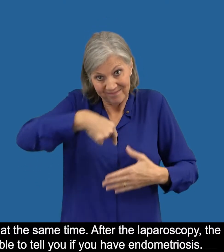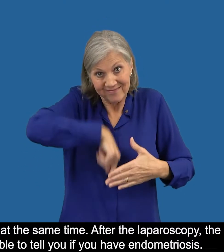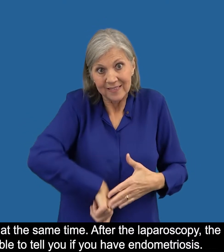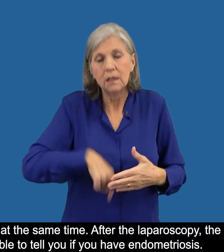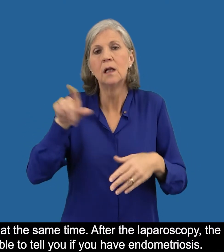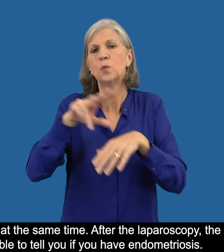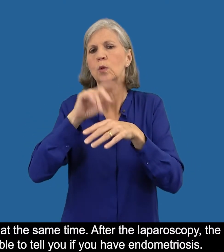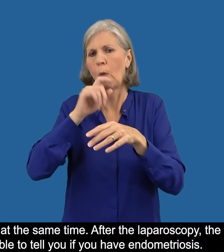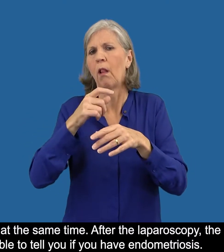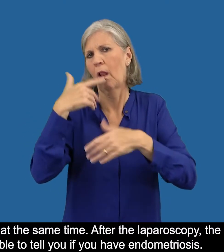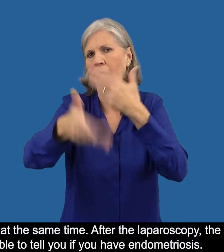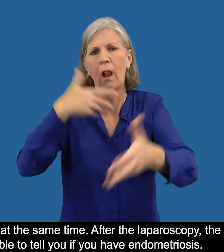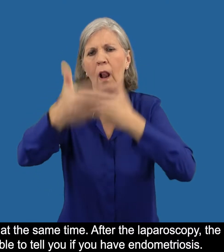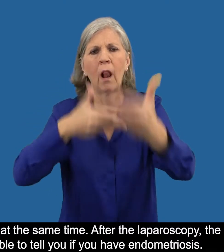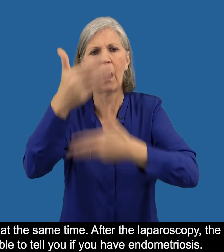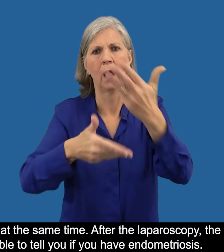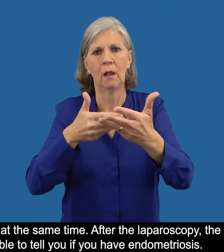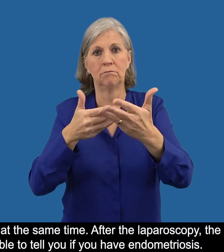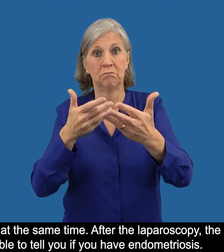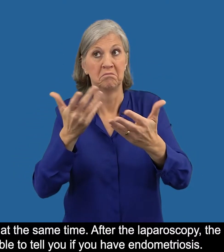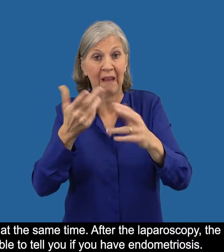able to tell you if you have endometriosis.